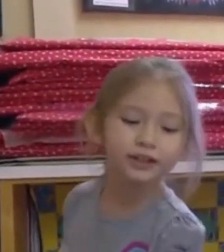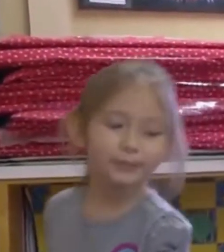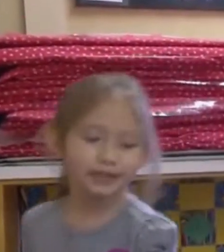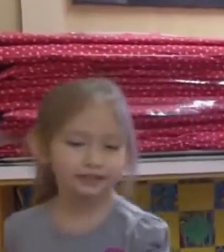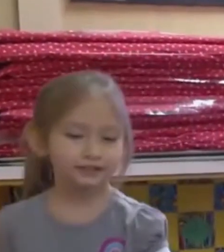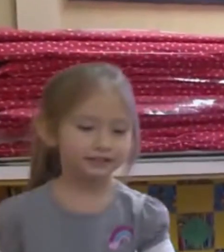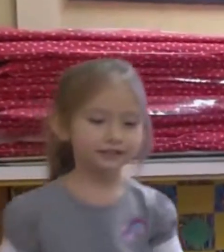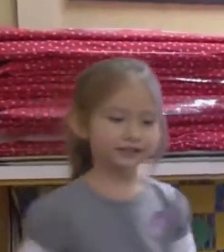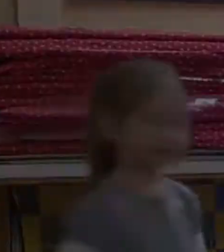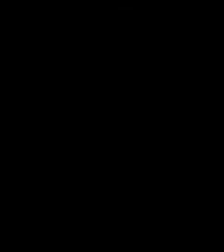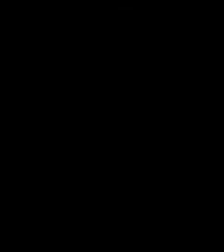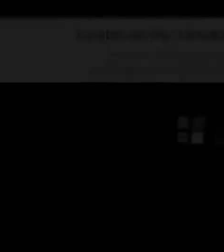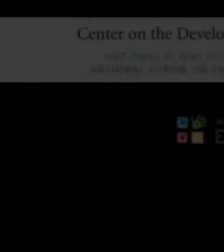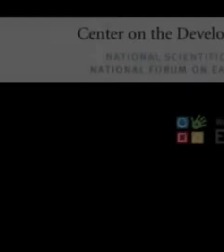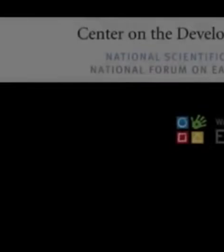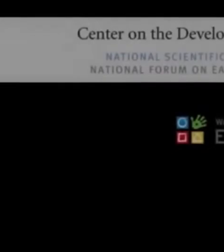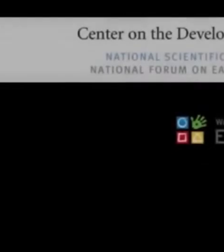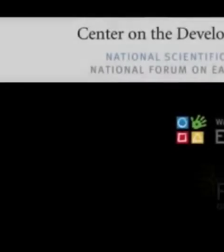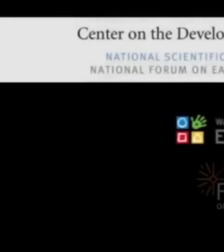okay.